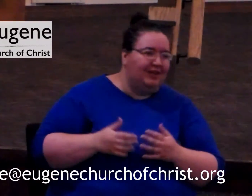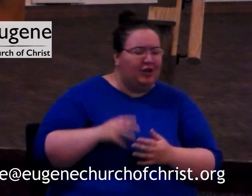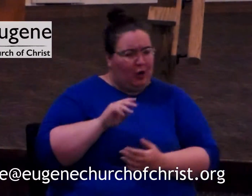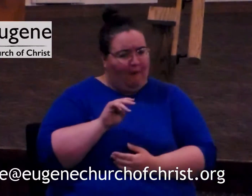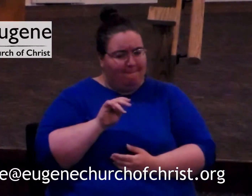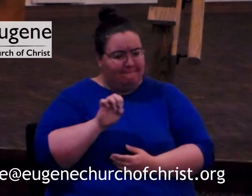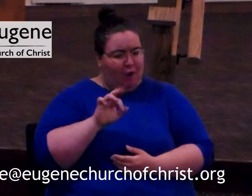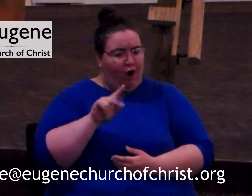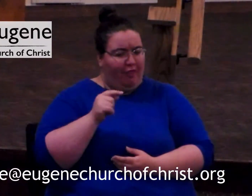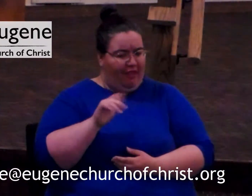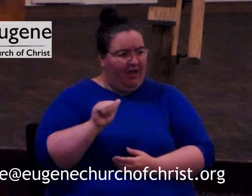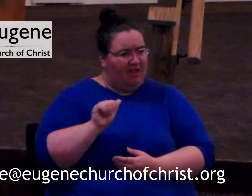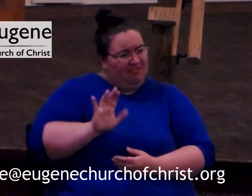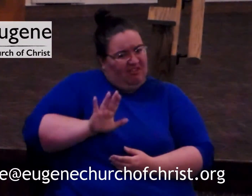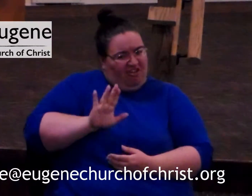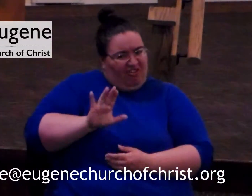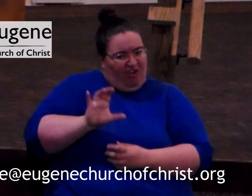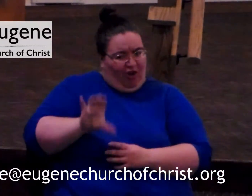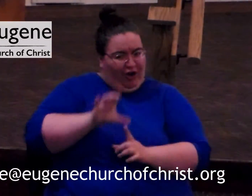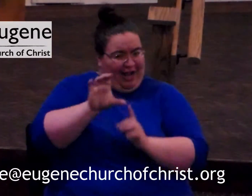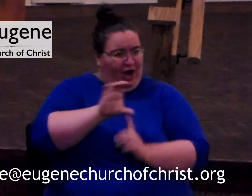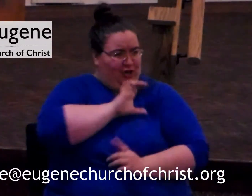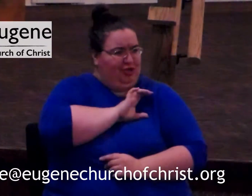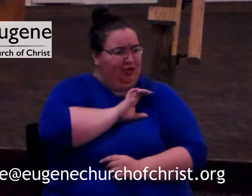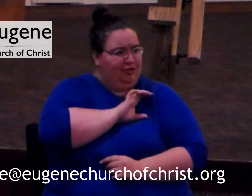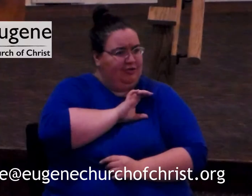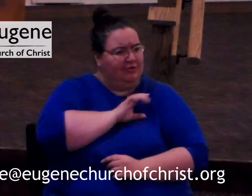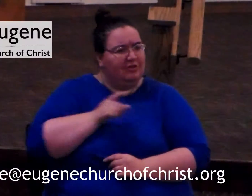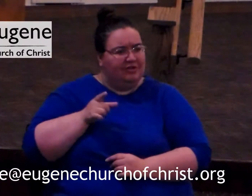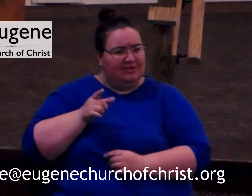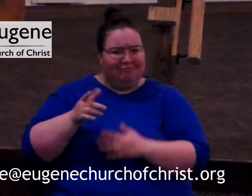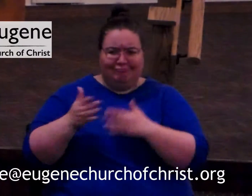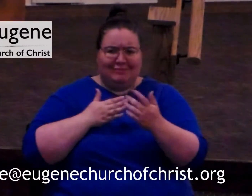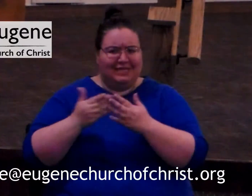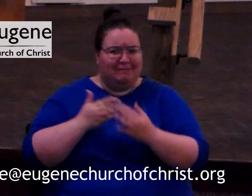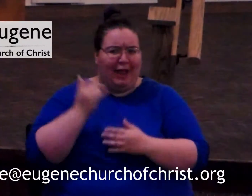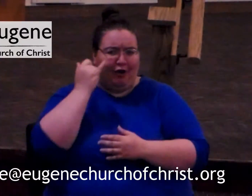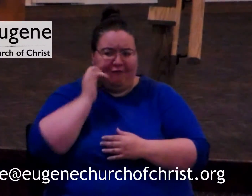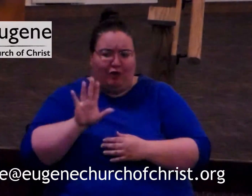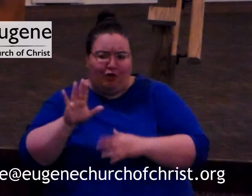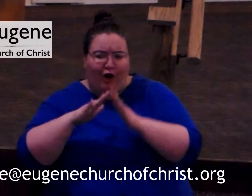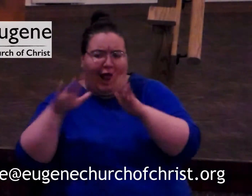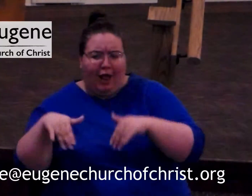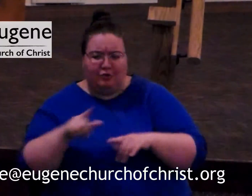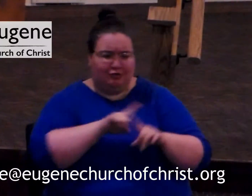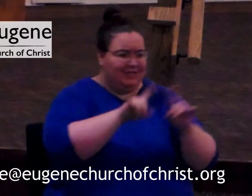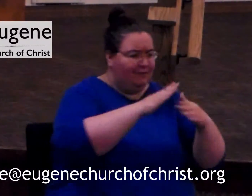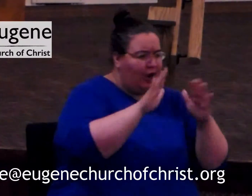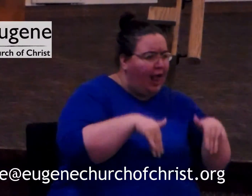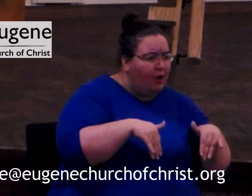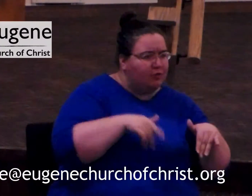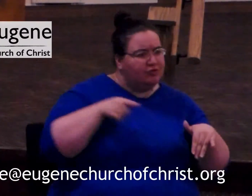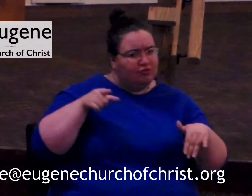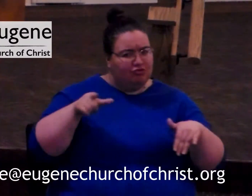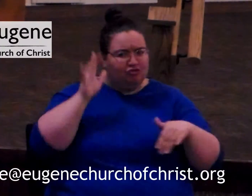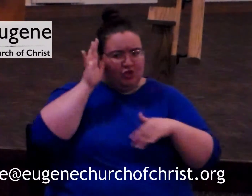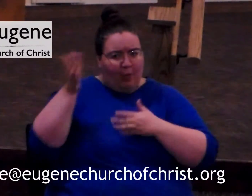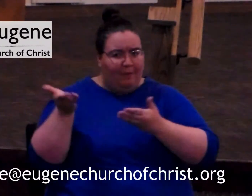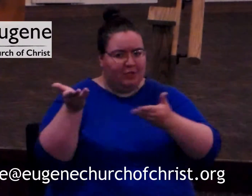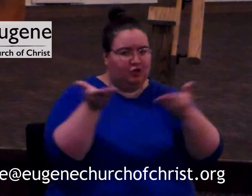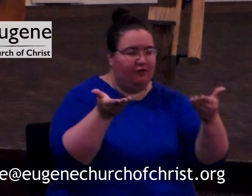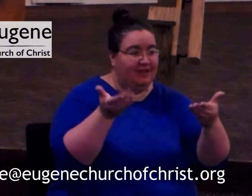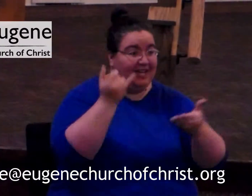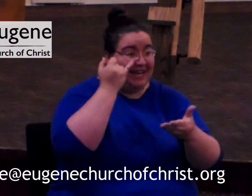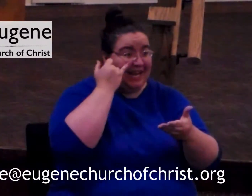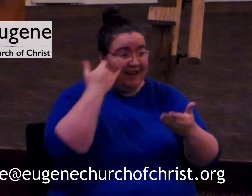and what she is interested in and what she does, she is going to be a server, regardless of where she goes. And if we had a potluck here, she would be one of those folks